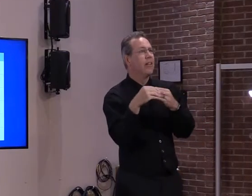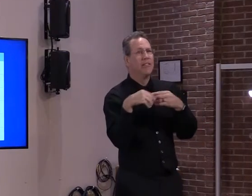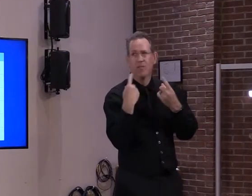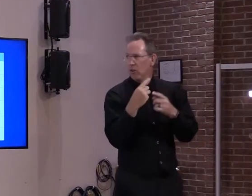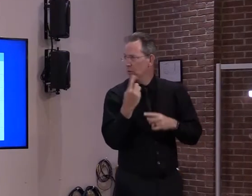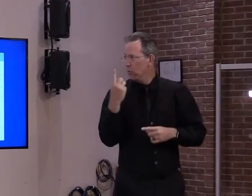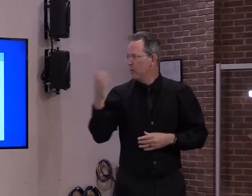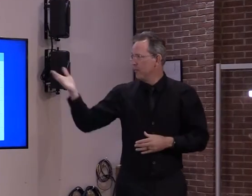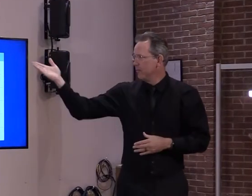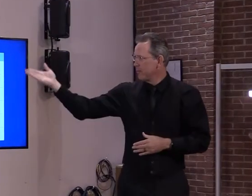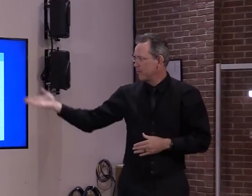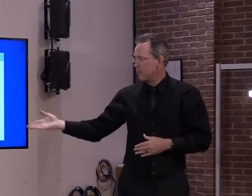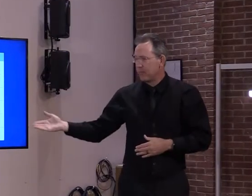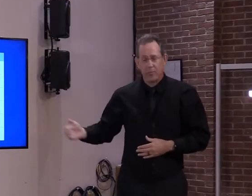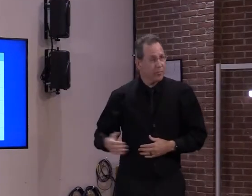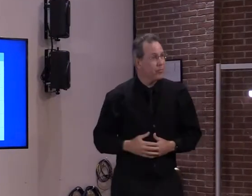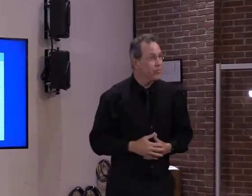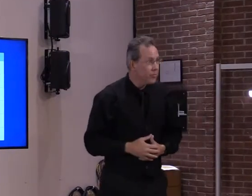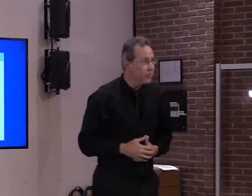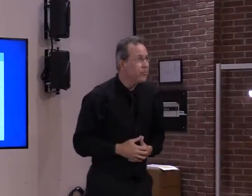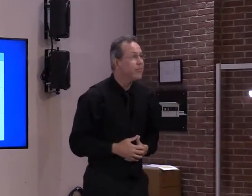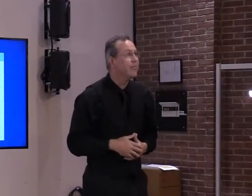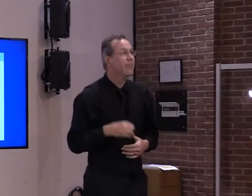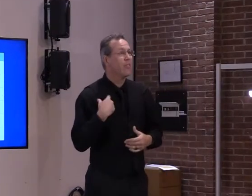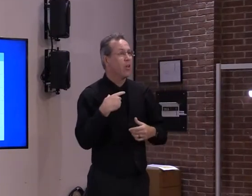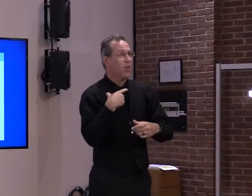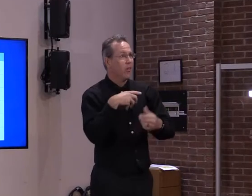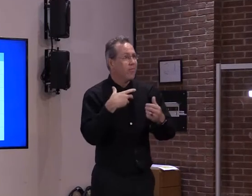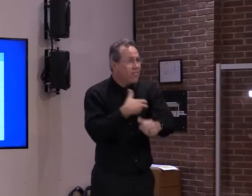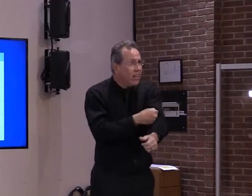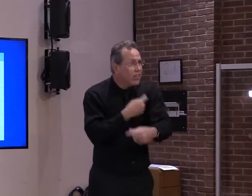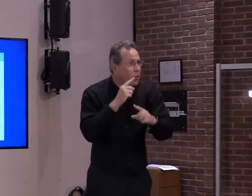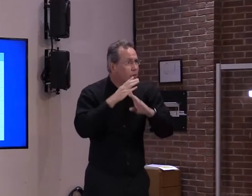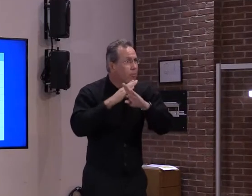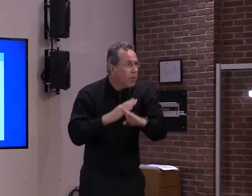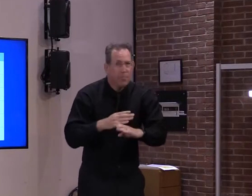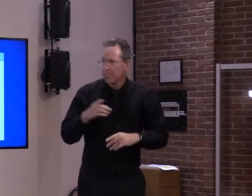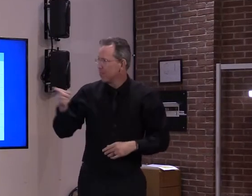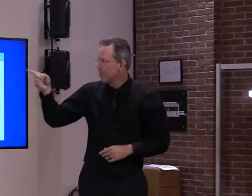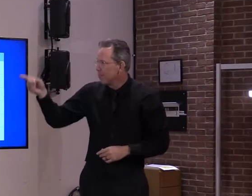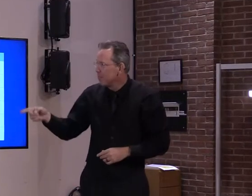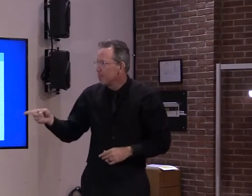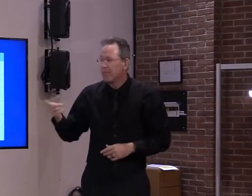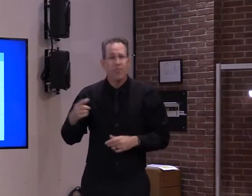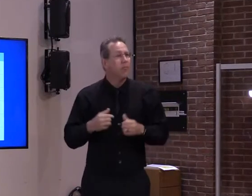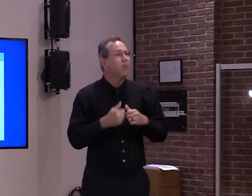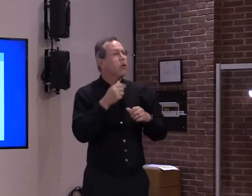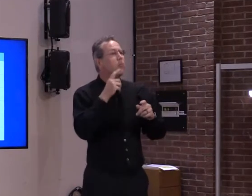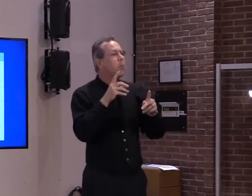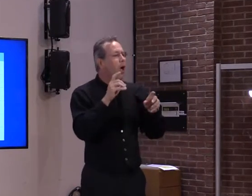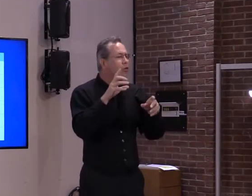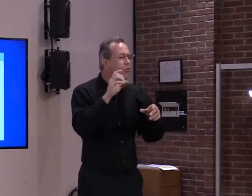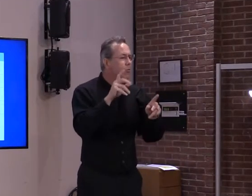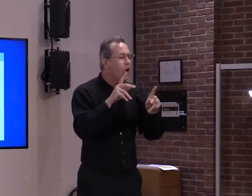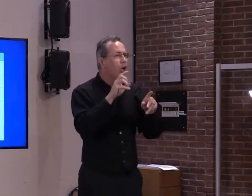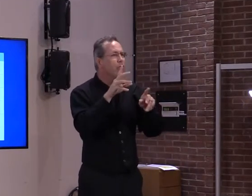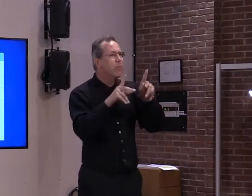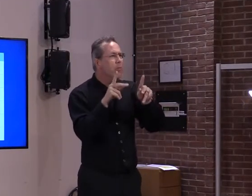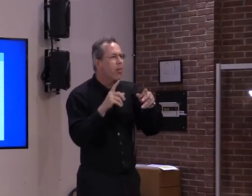cases, the fewest hospitalizations, and for the second week in a row, zero COVID-19